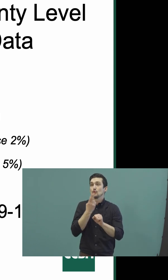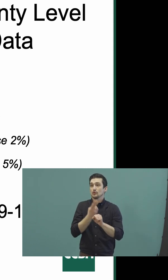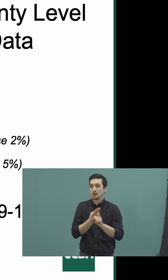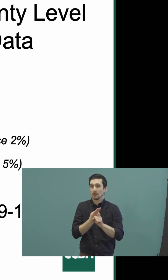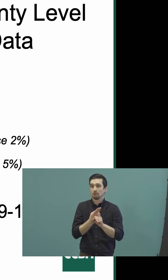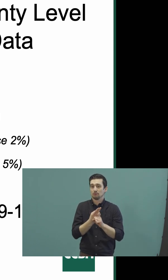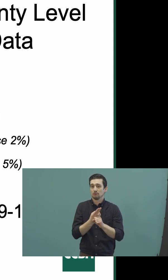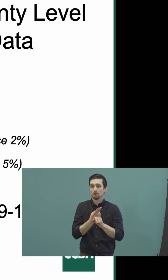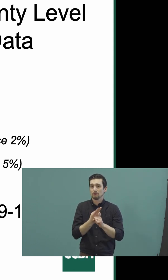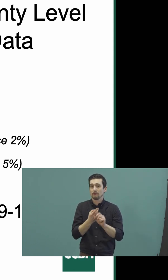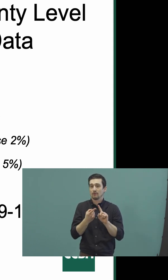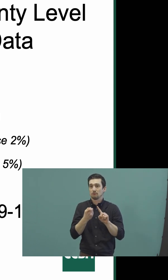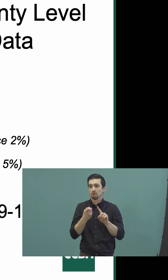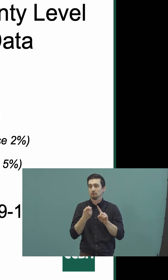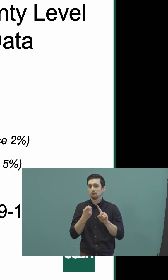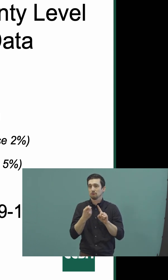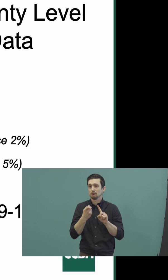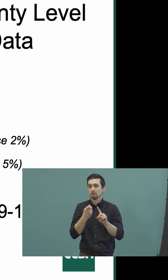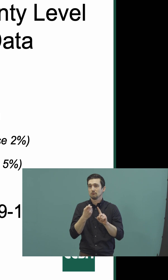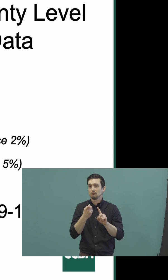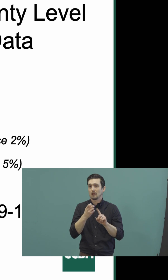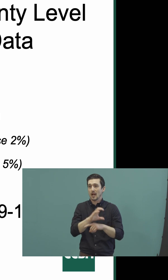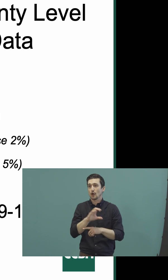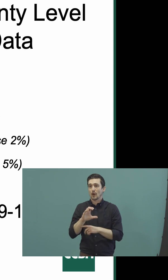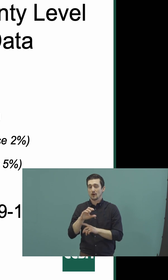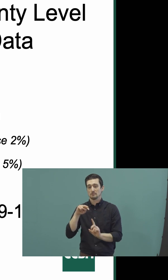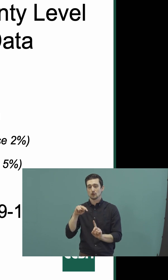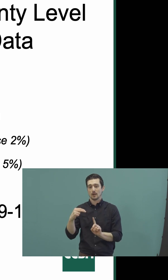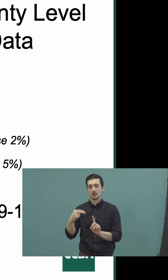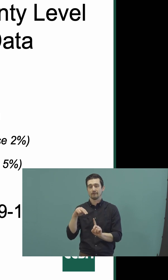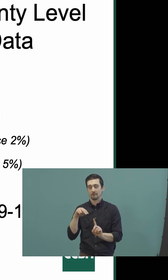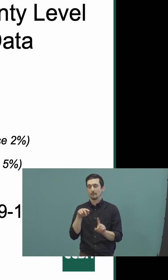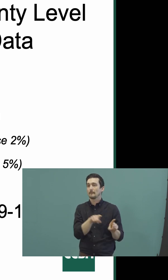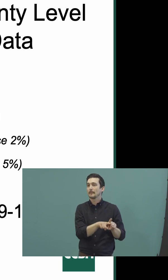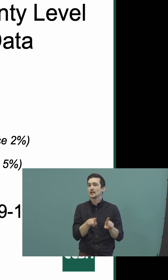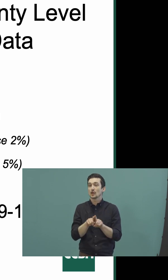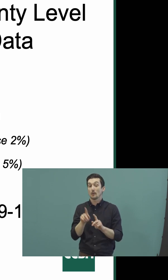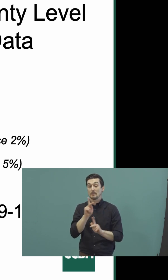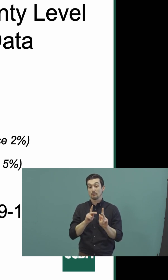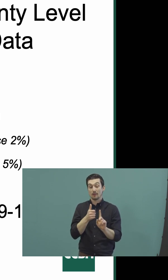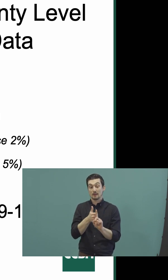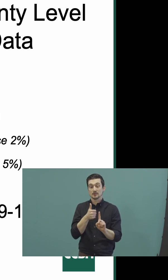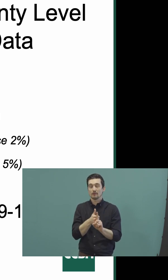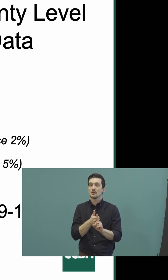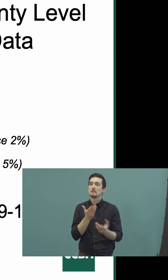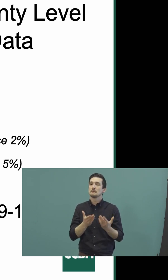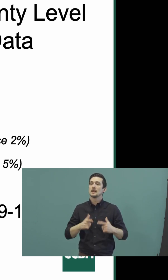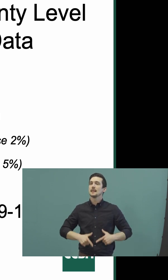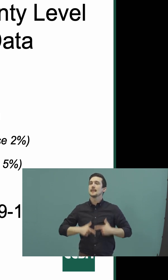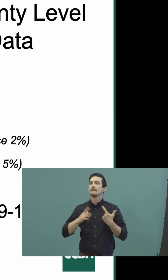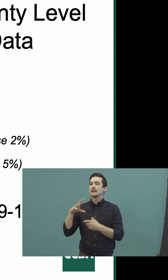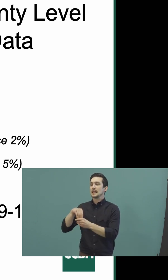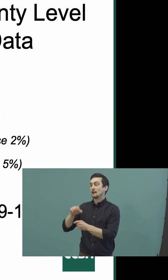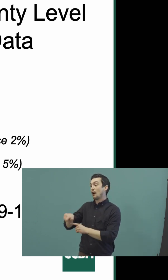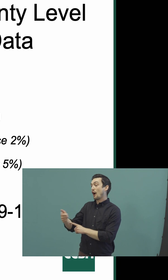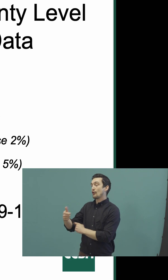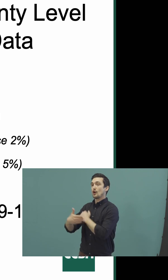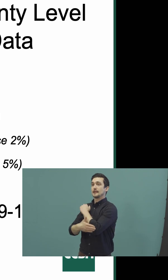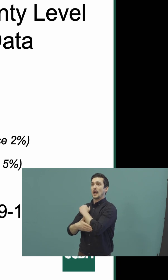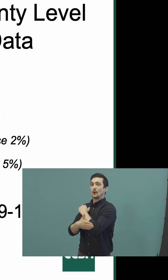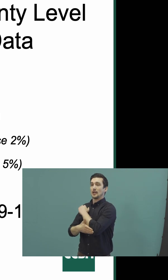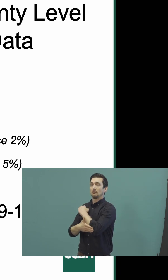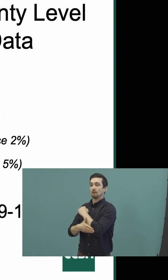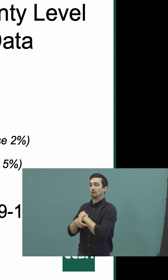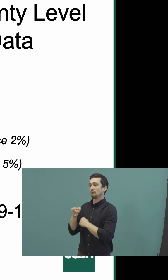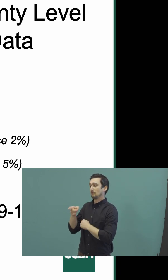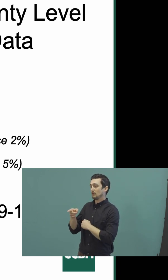level. And recognize that this is also individuals who may live in other counties, so whose number of